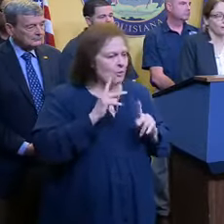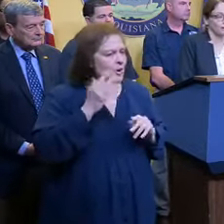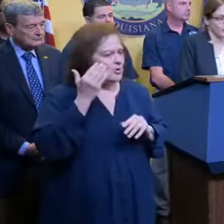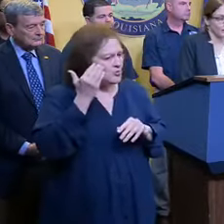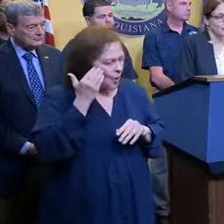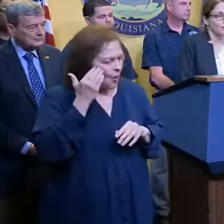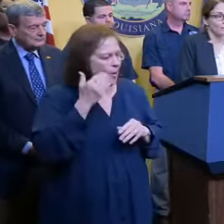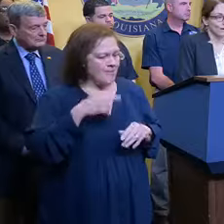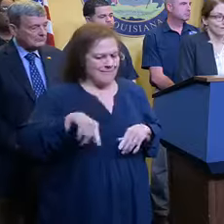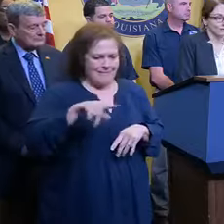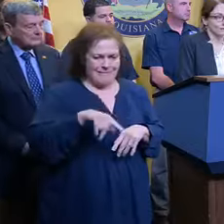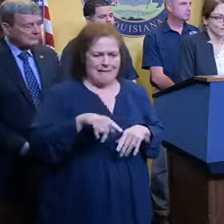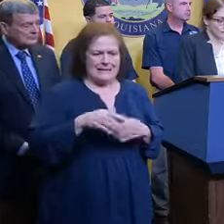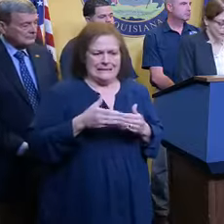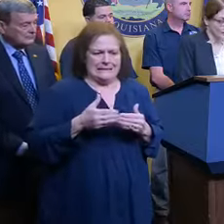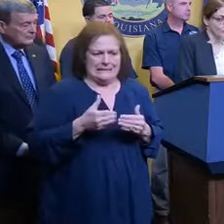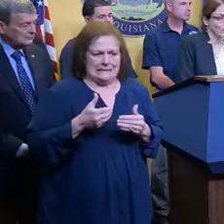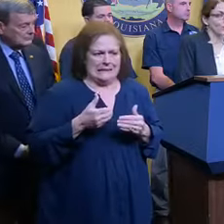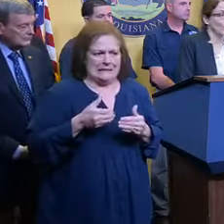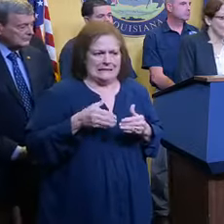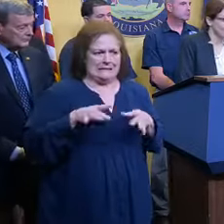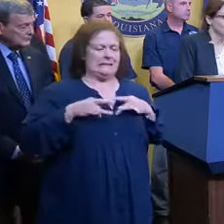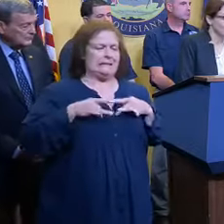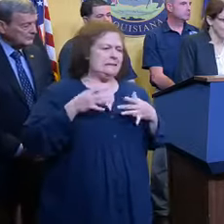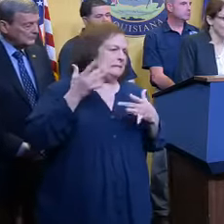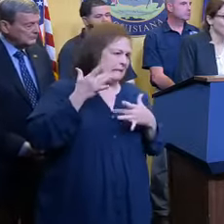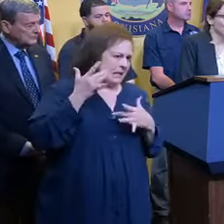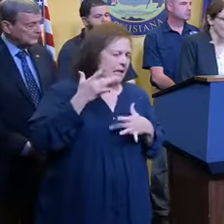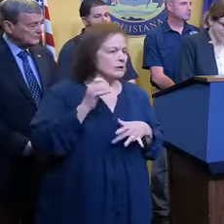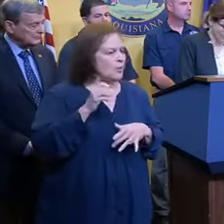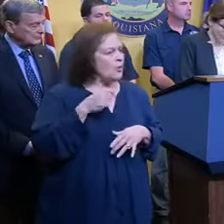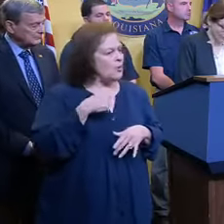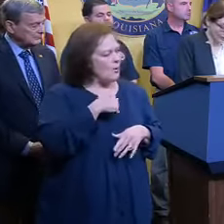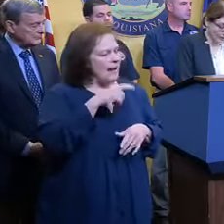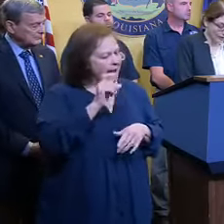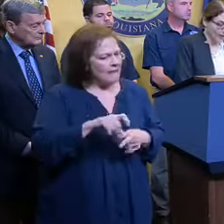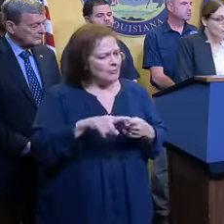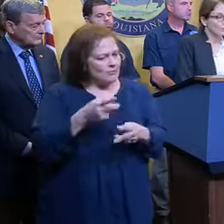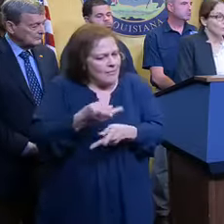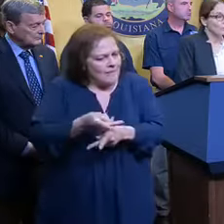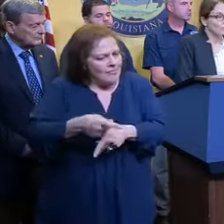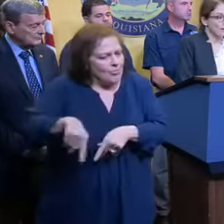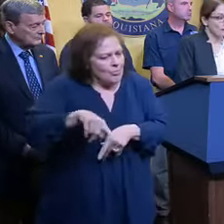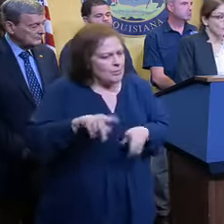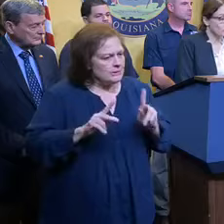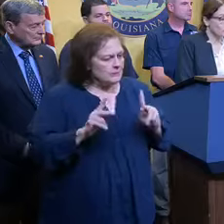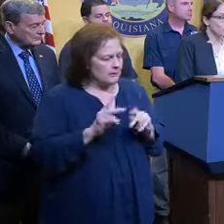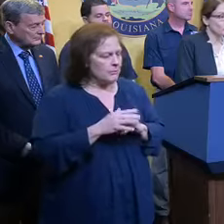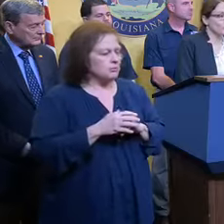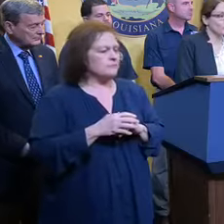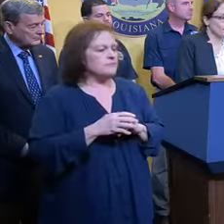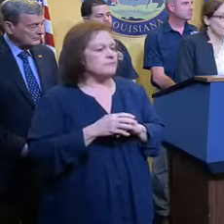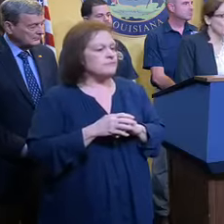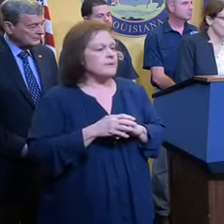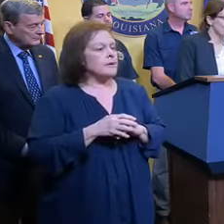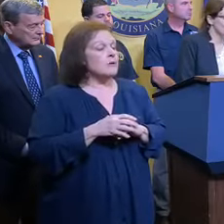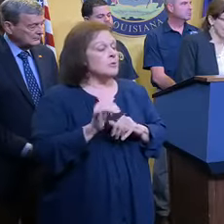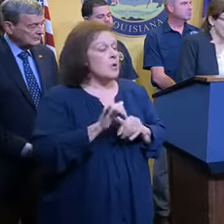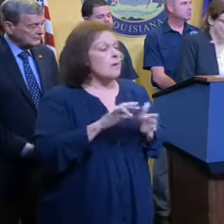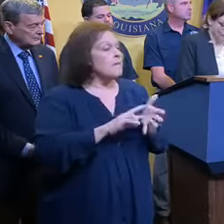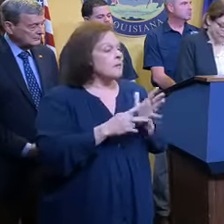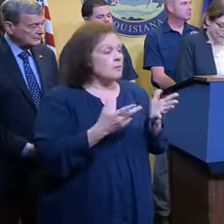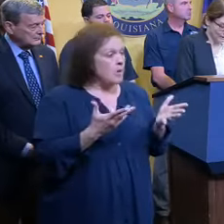disproportionately affected by this disease, and we can all take care of our community. That includes preventing the